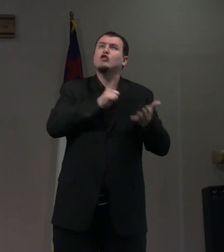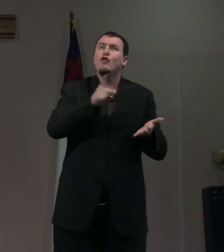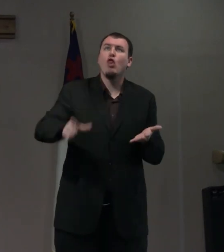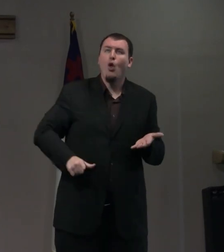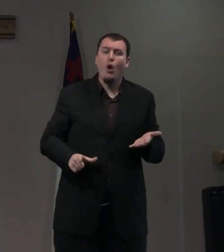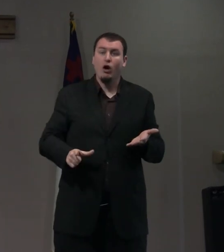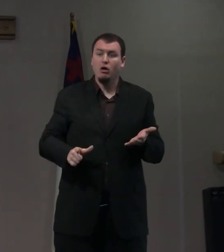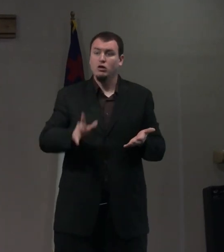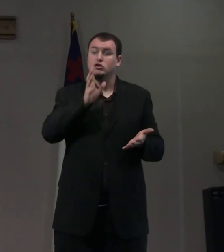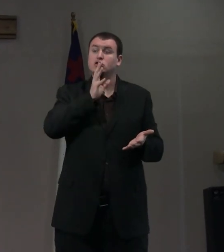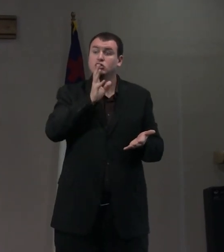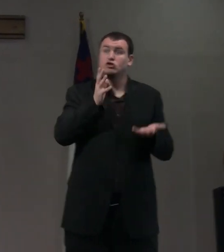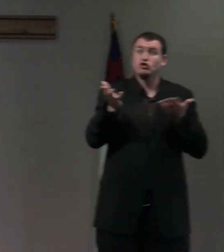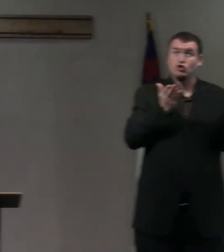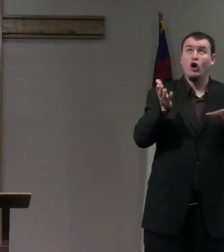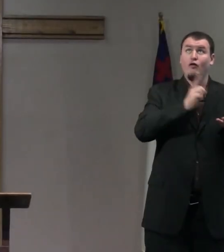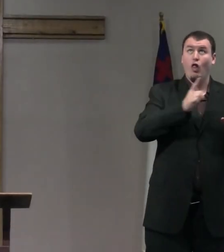Are you saying, I want to serve the Lord?